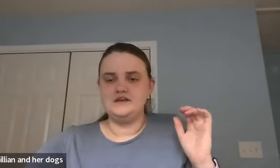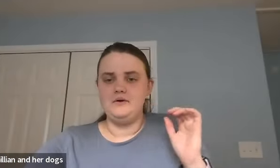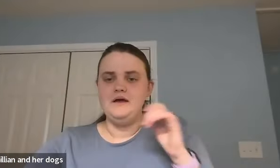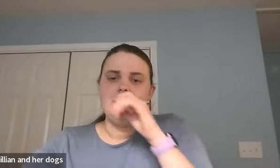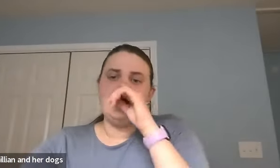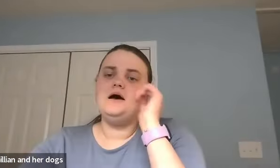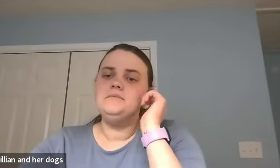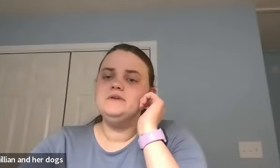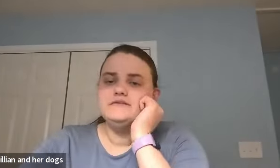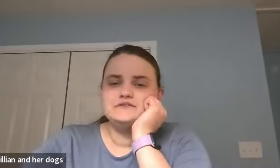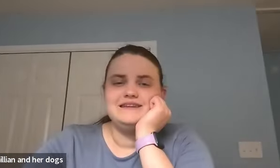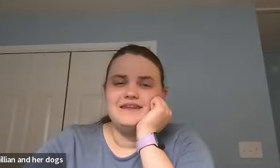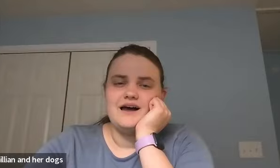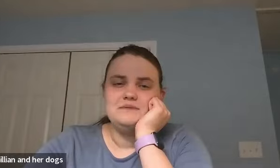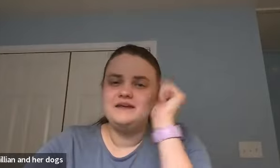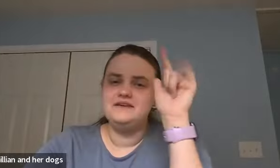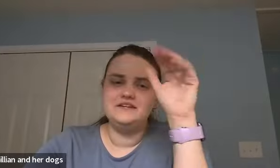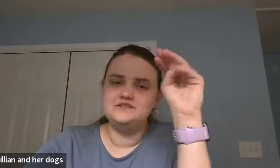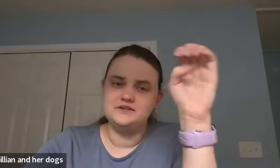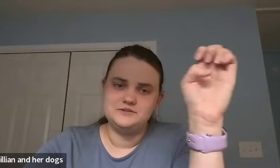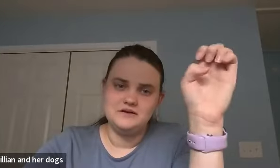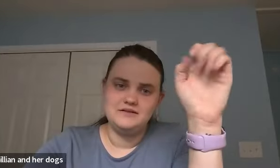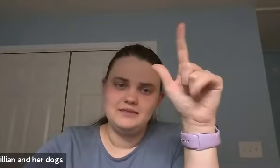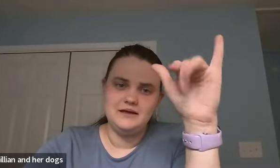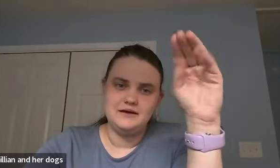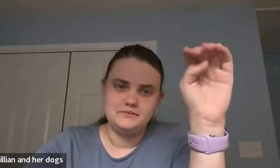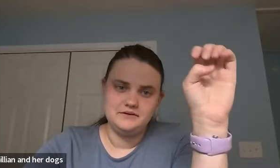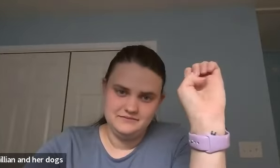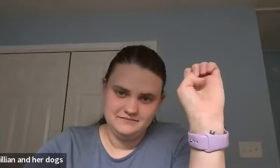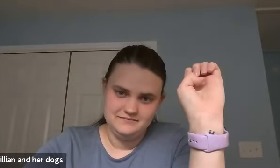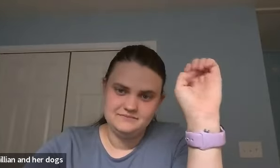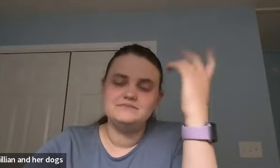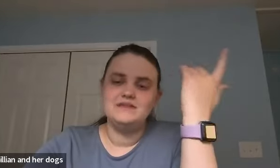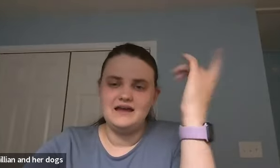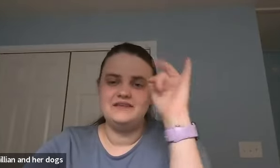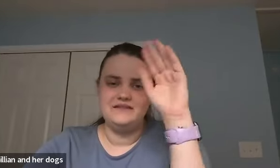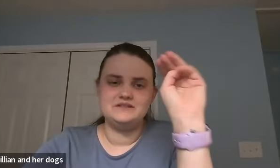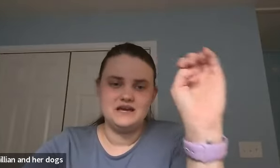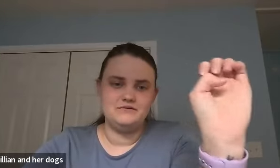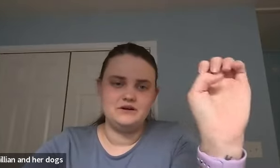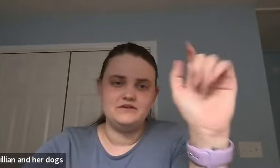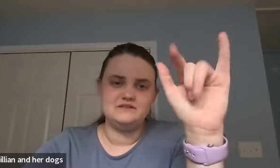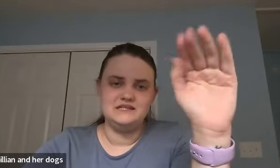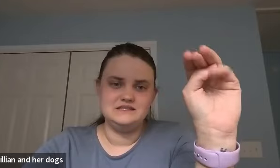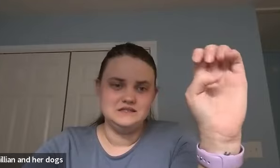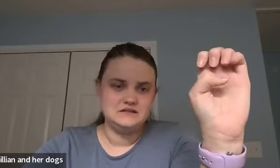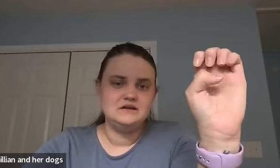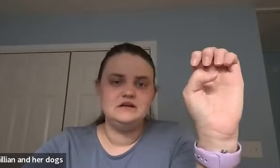So, for lime, I think they just fingerspell lime. I think that one's kind of one of those easy,